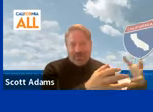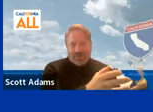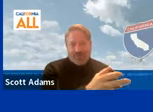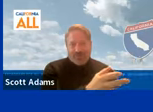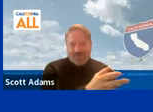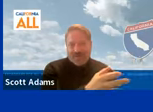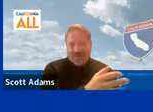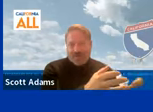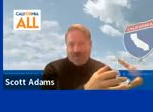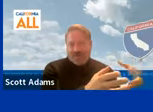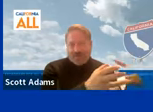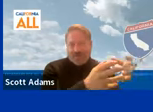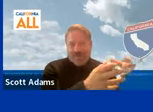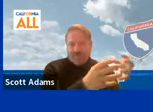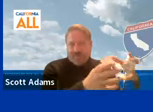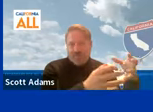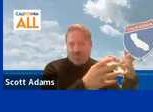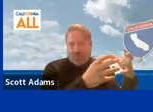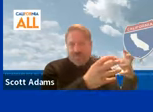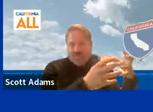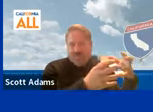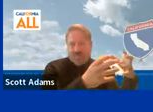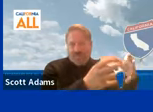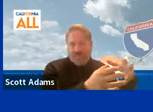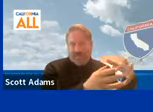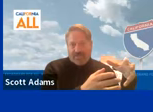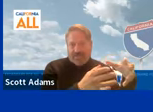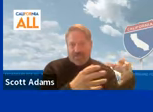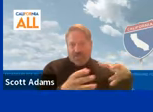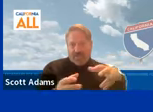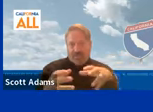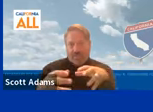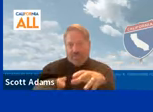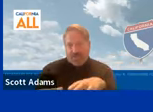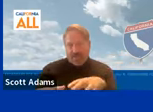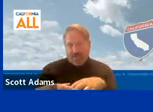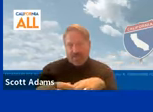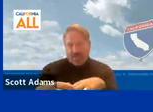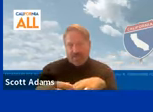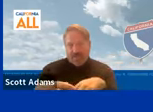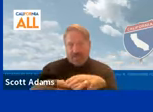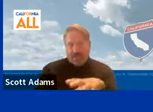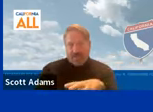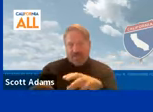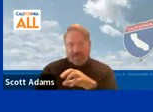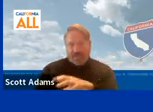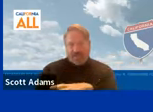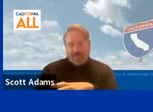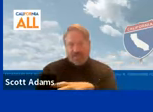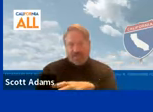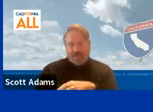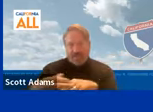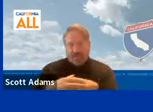Julianne and the California State Libraries as a central, convening entity, working with the county